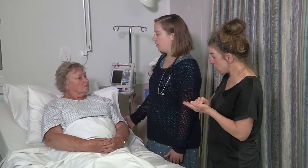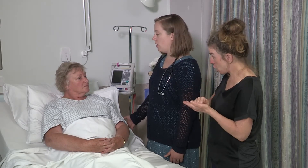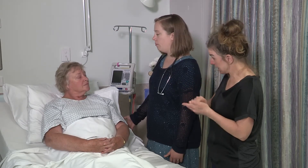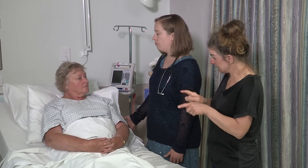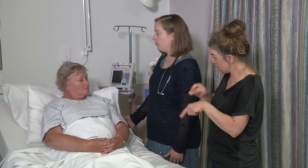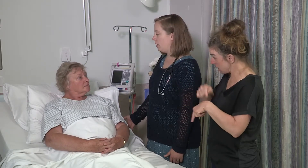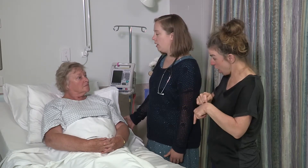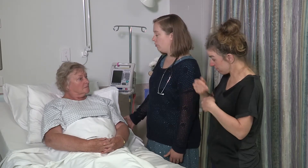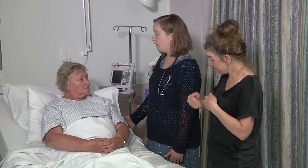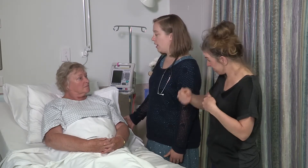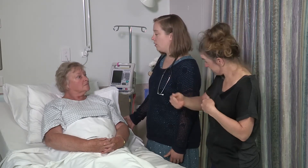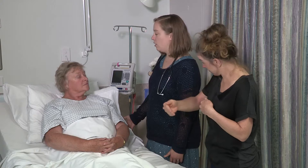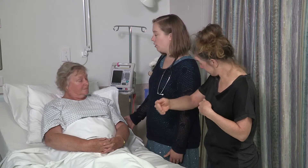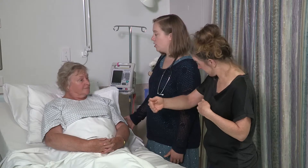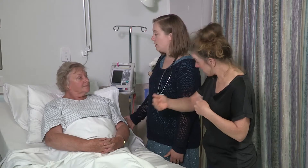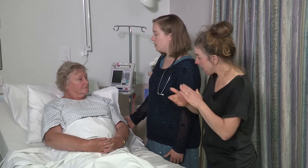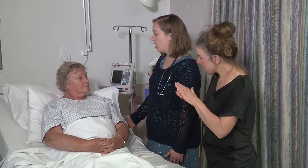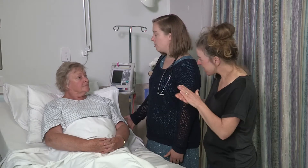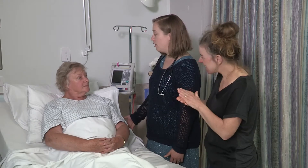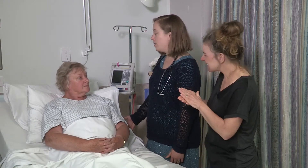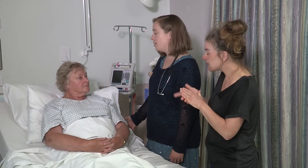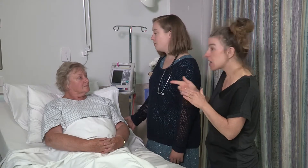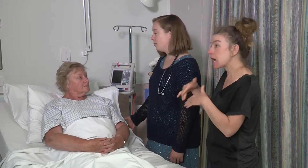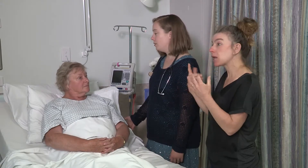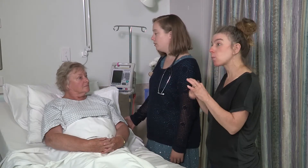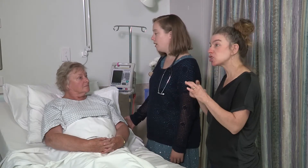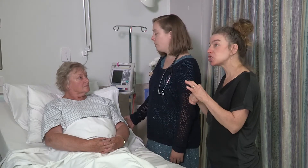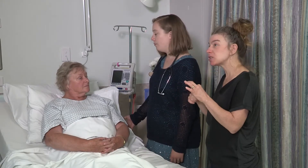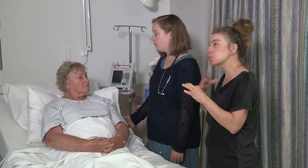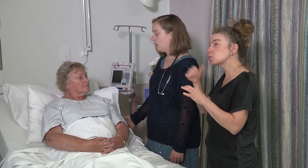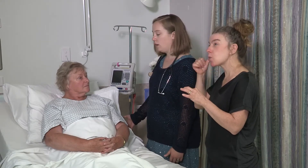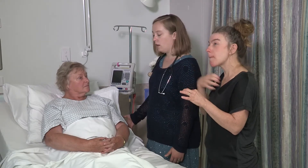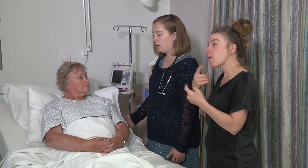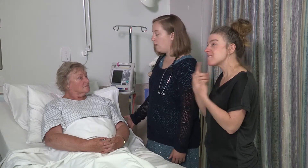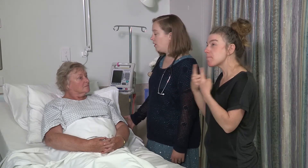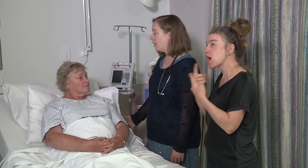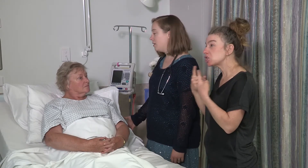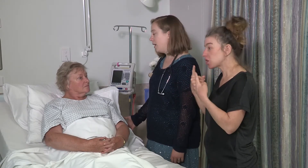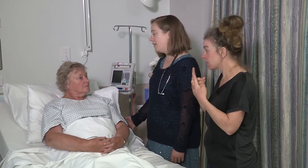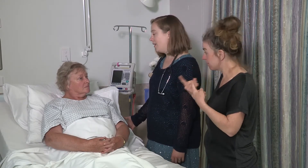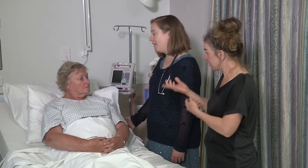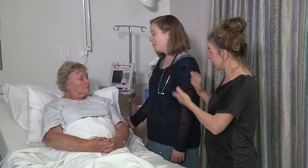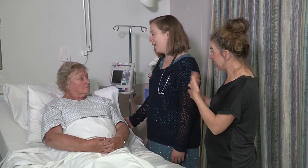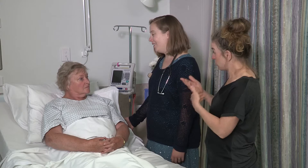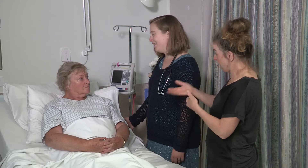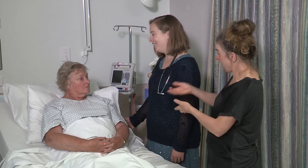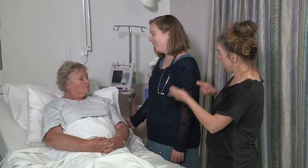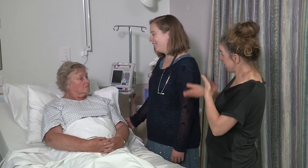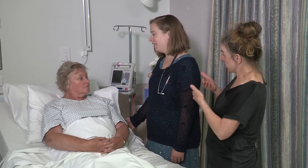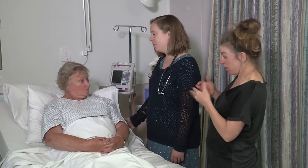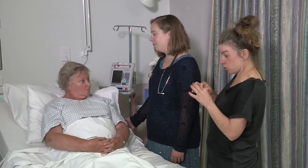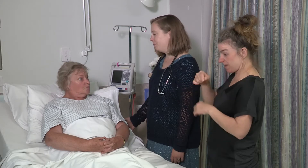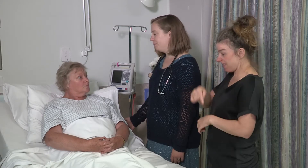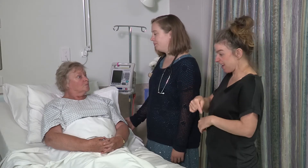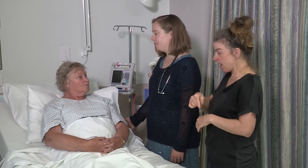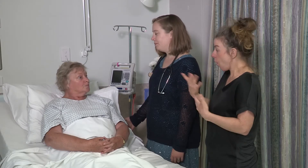at this time every day so that you've got a chance to answer any questions or have anything explained that you need explained.